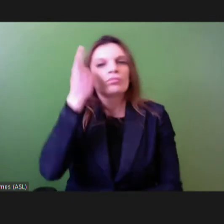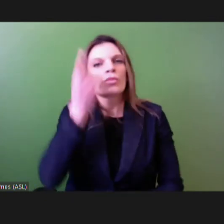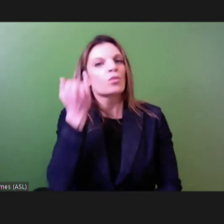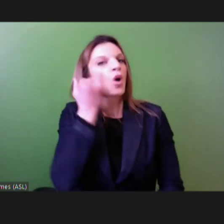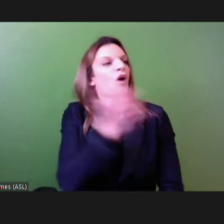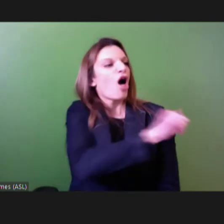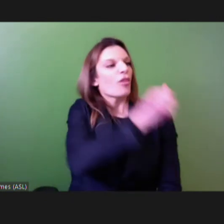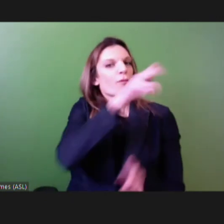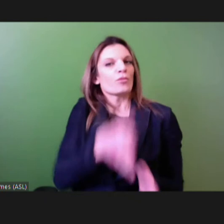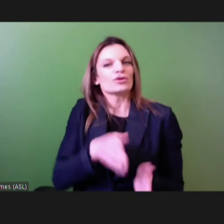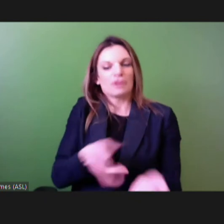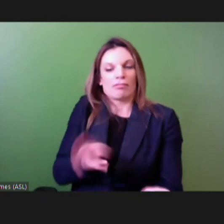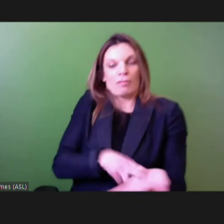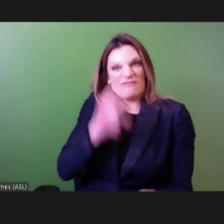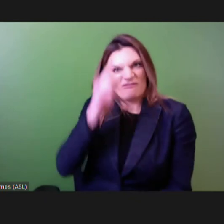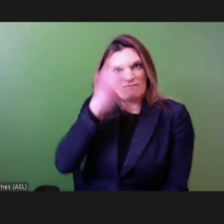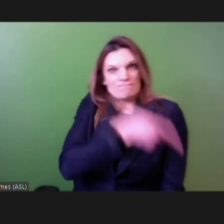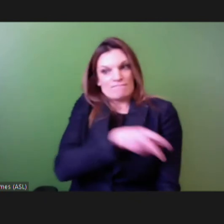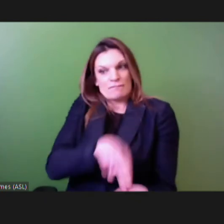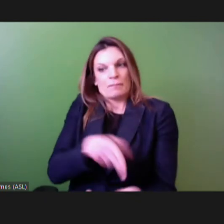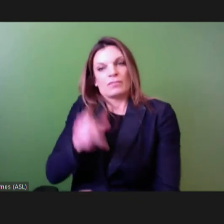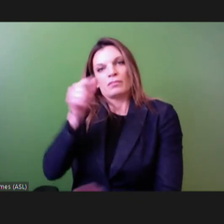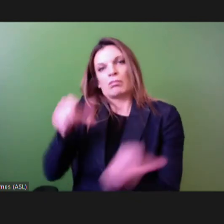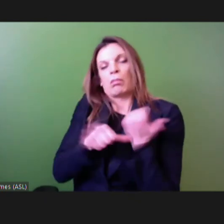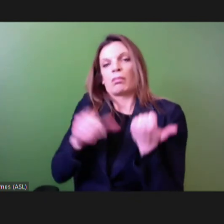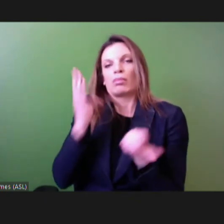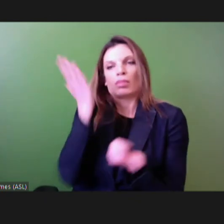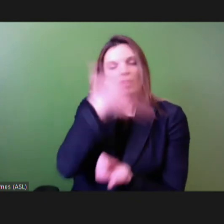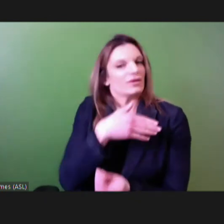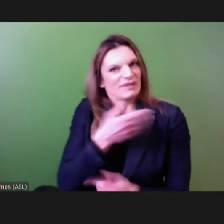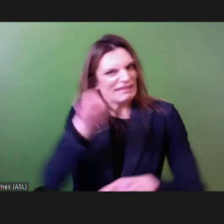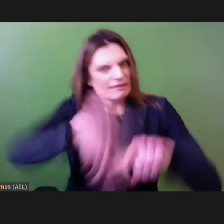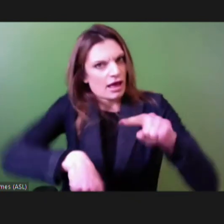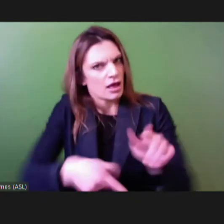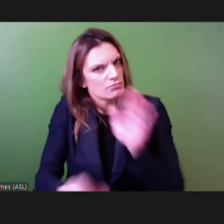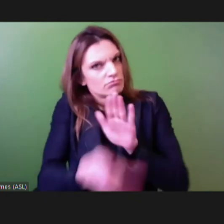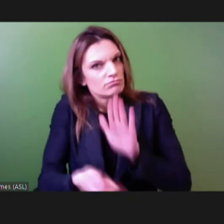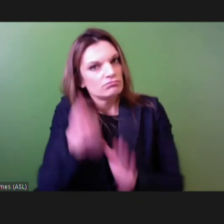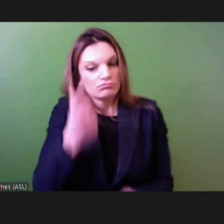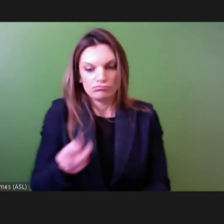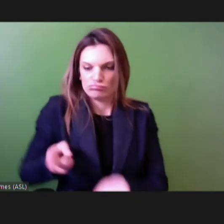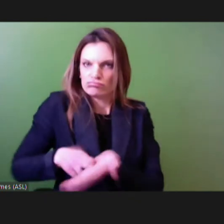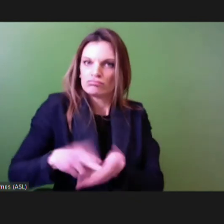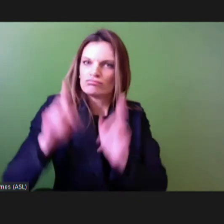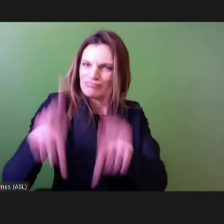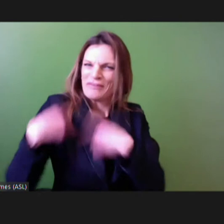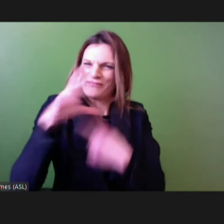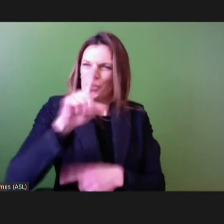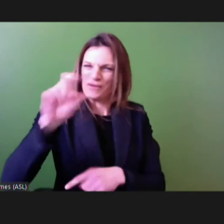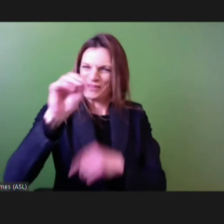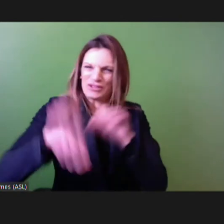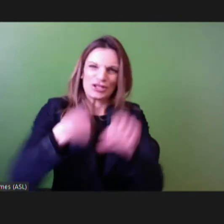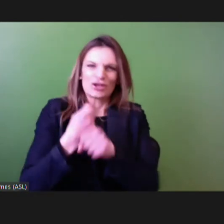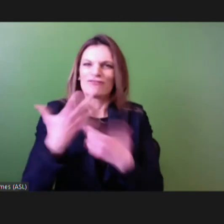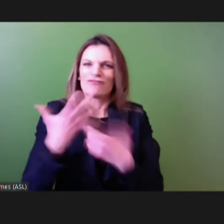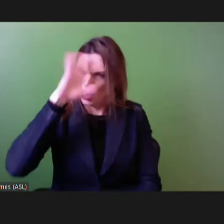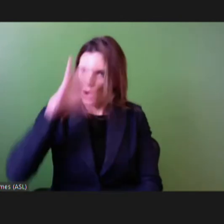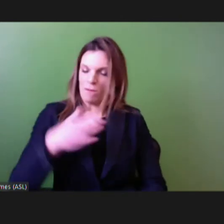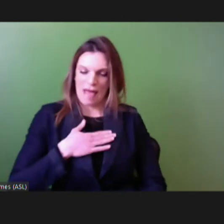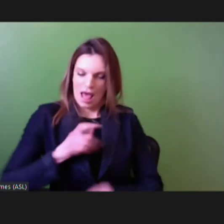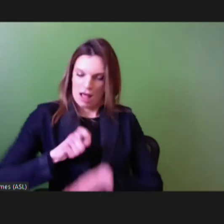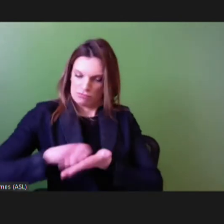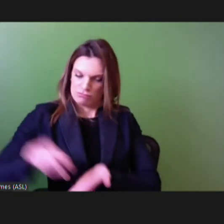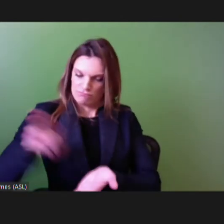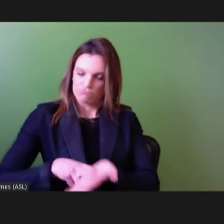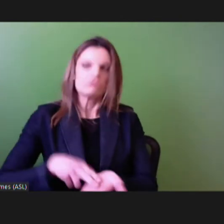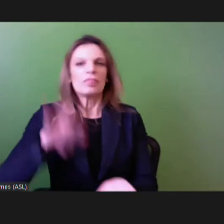when it's been violated, but you can send it in and you've been able to vote that way for 150 years. The same people who are sponsoring these